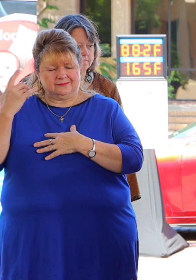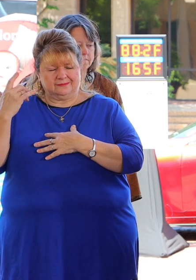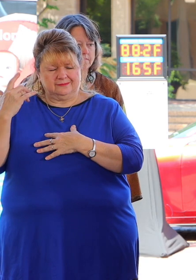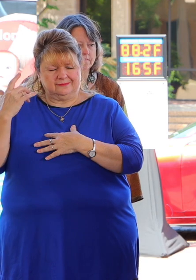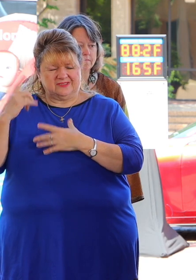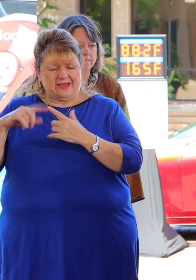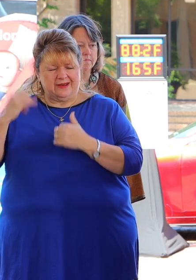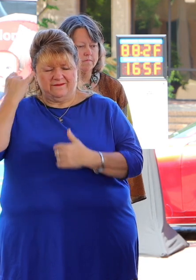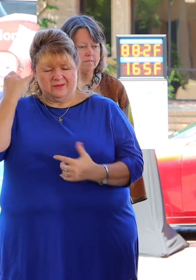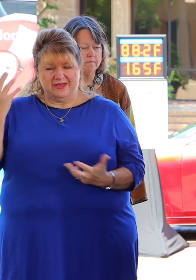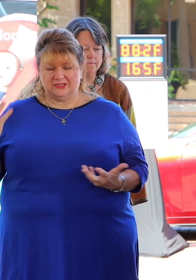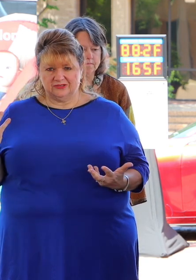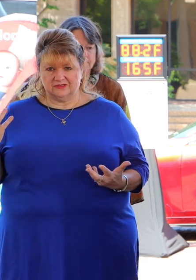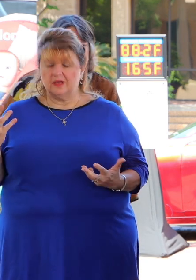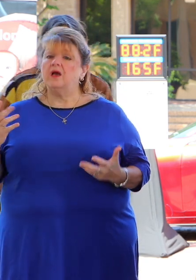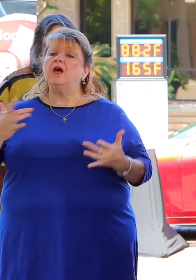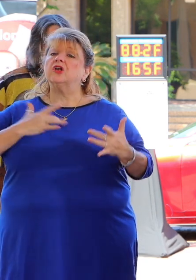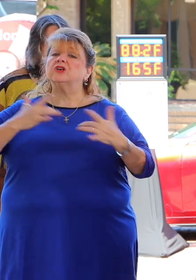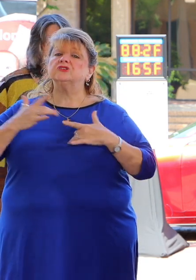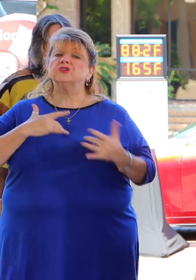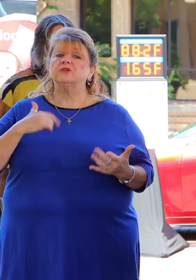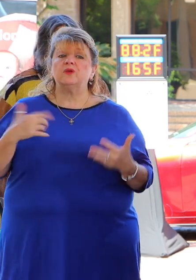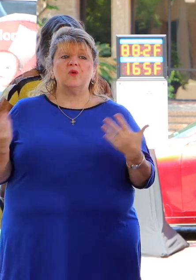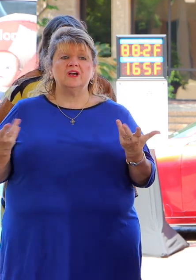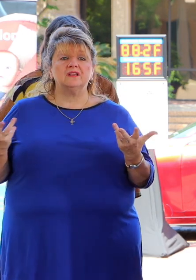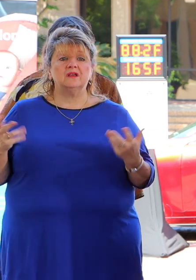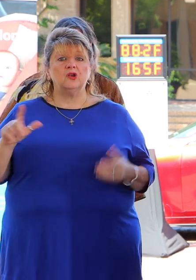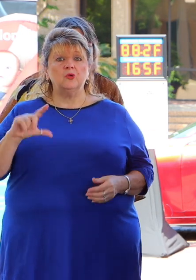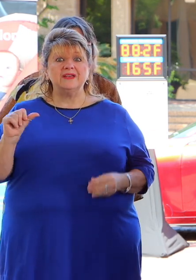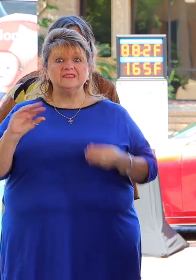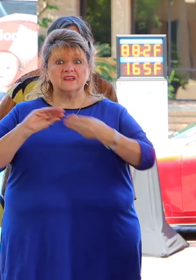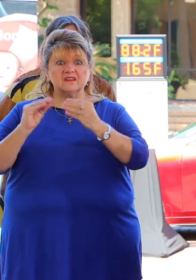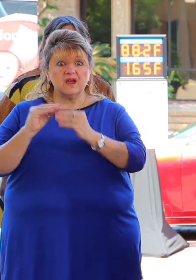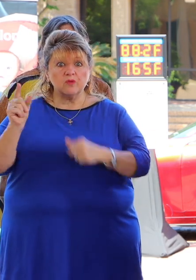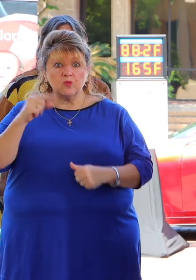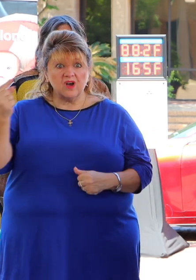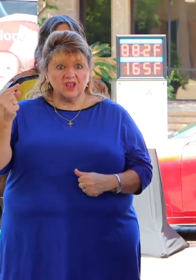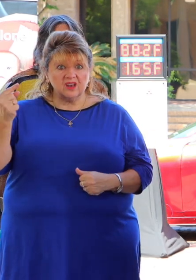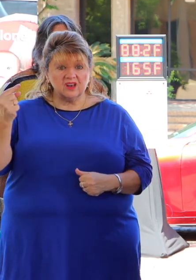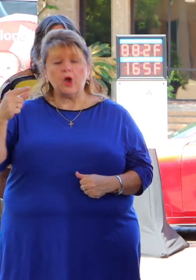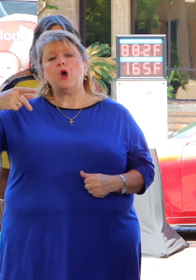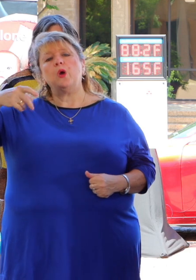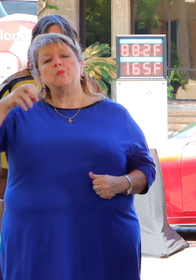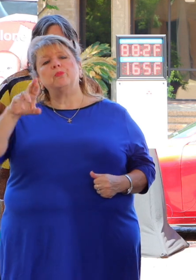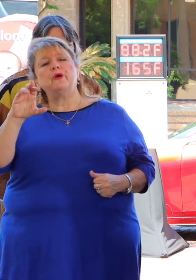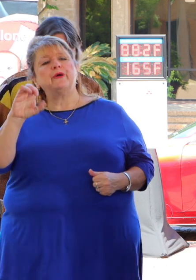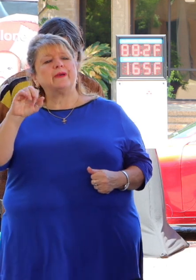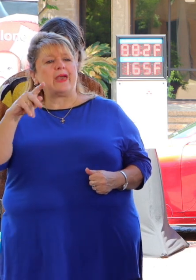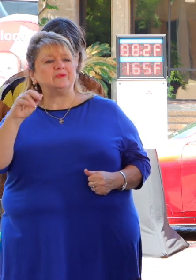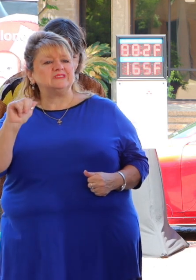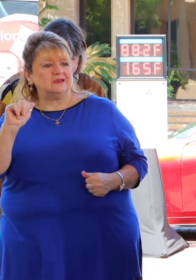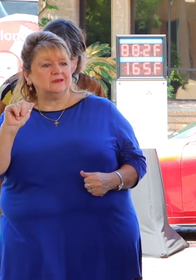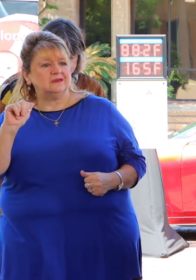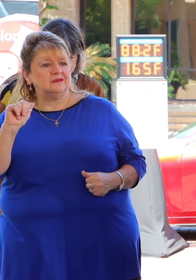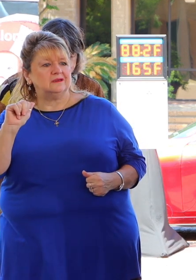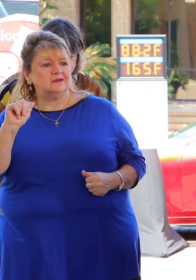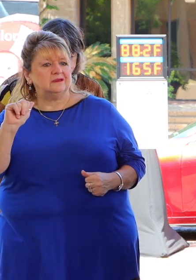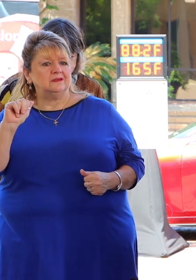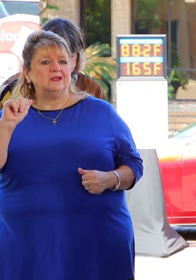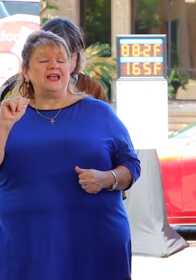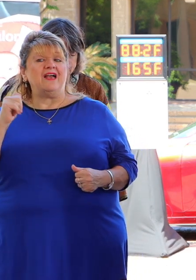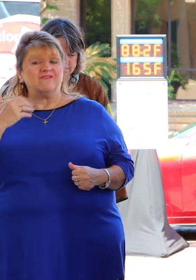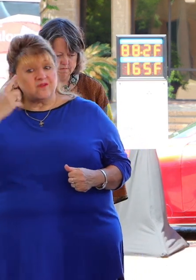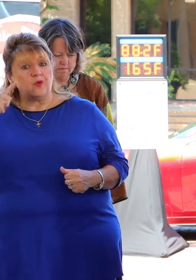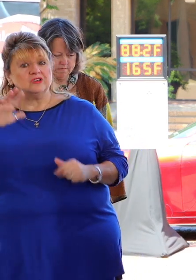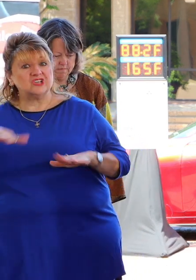What is concerning to me is that Louisiana is number one per capita in having these child deaths in a